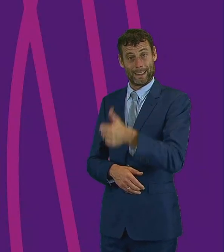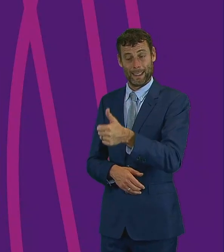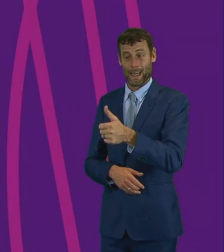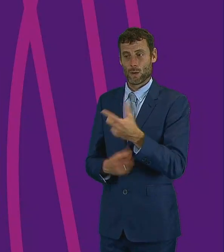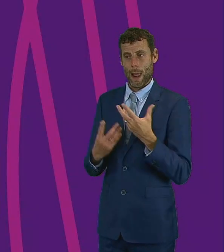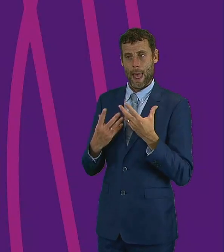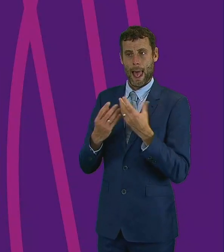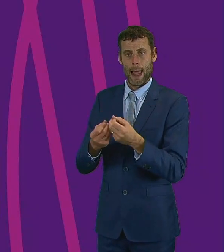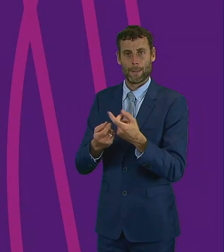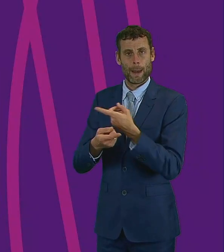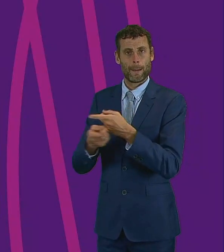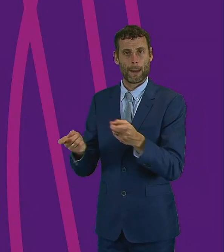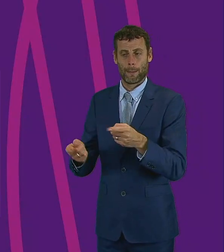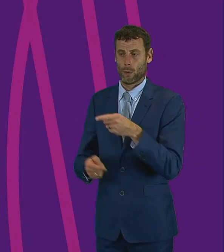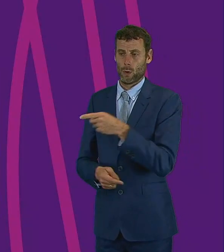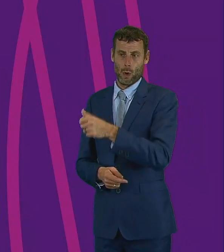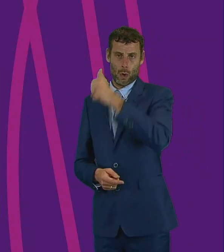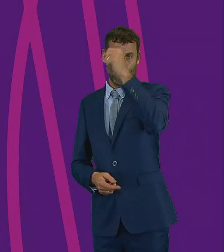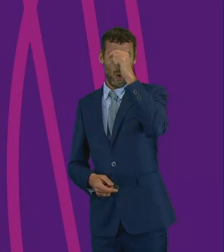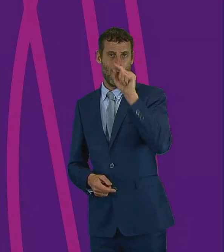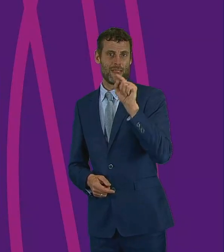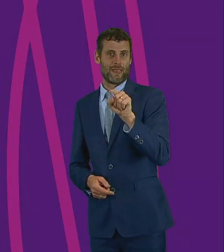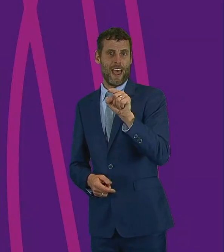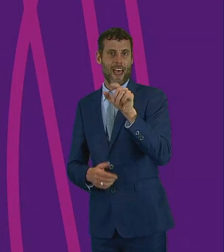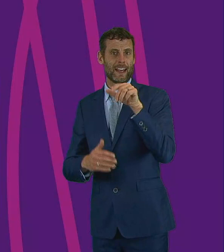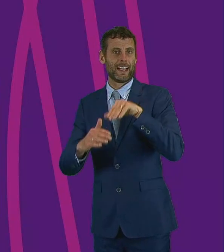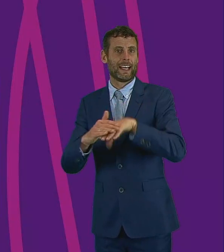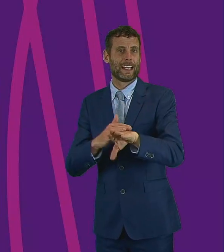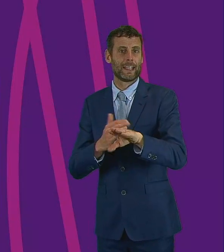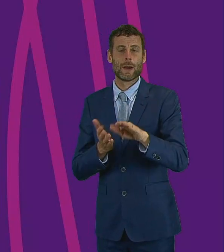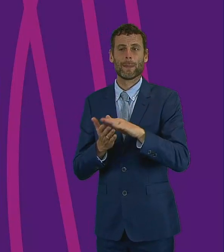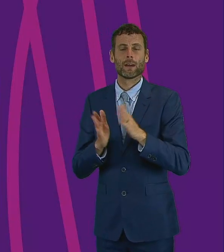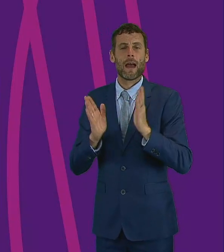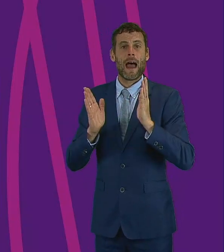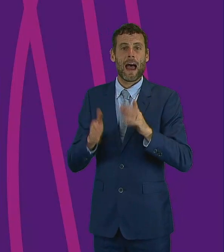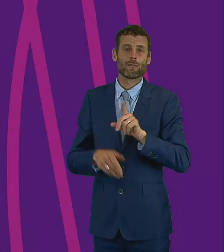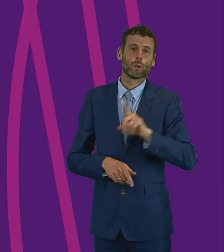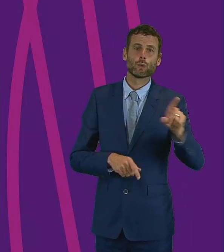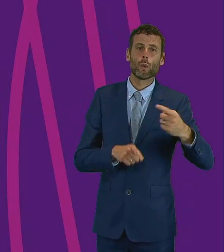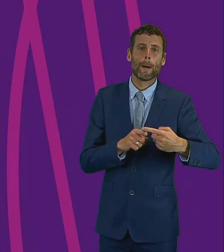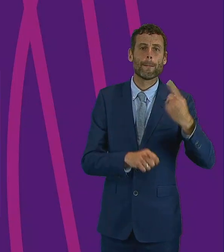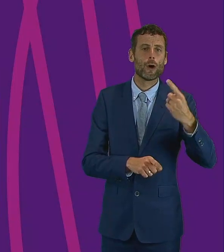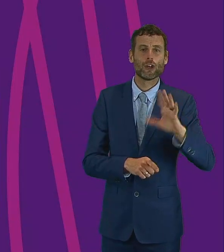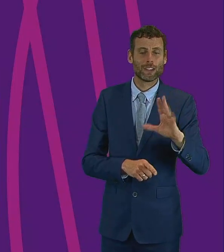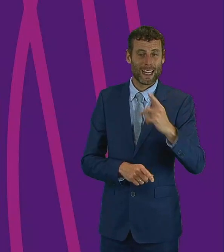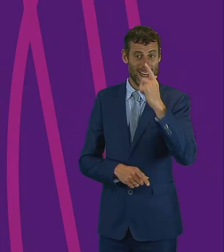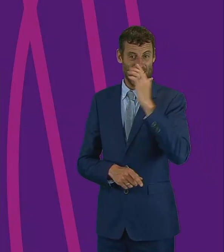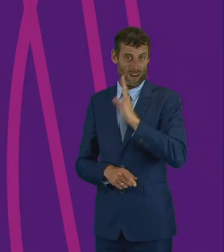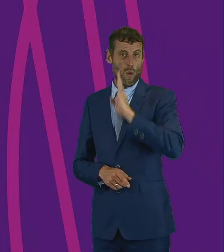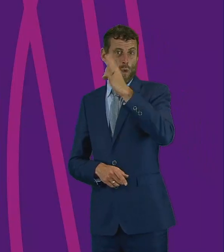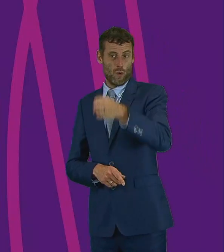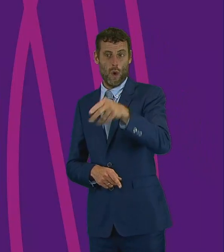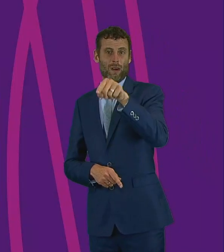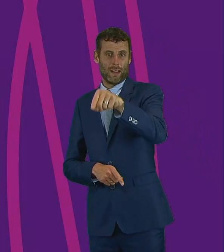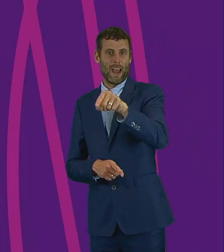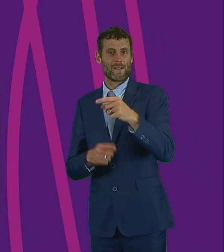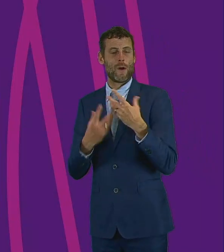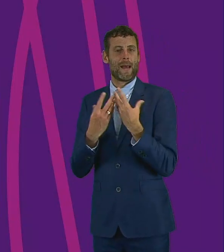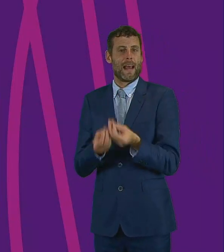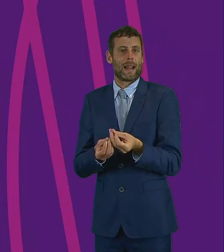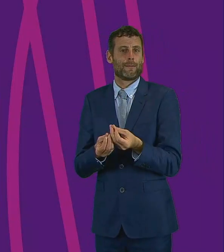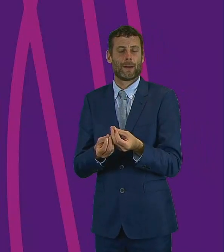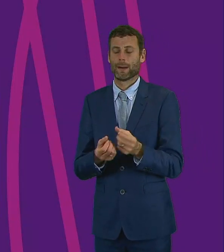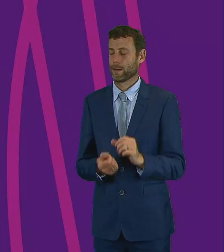support that doesn't involve them going to emergency services or allows them to be referred when they do contact emergency services, which is